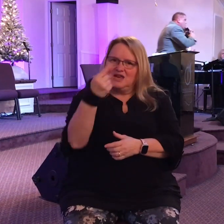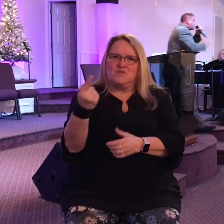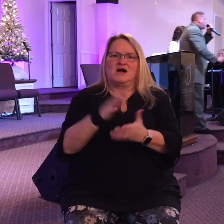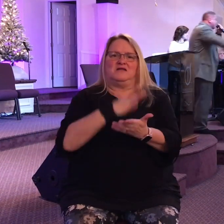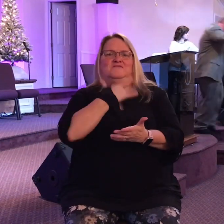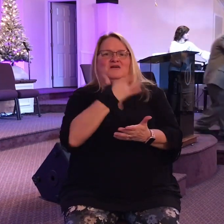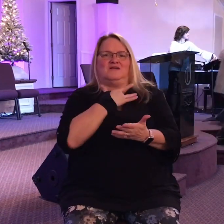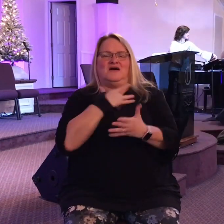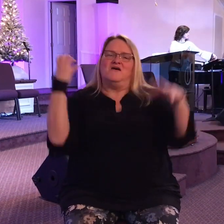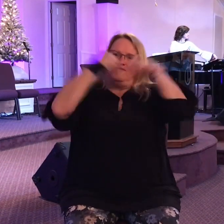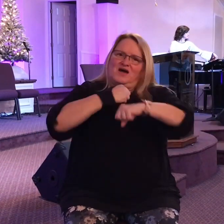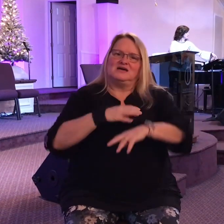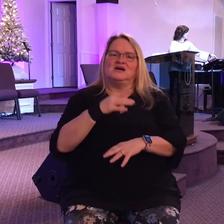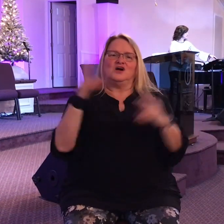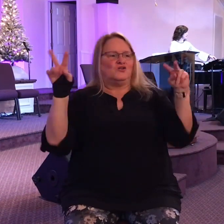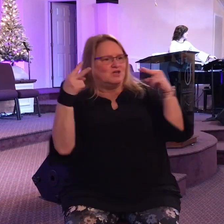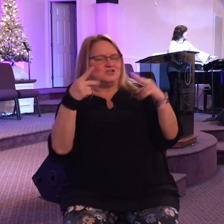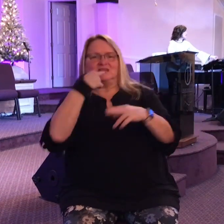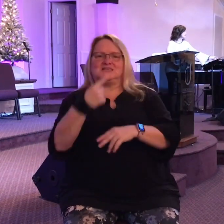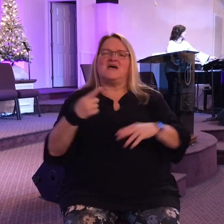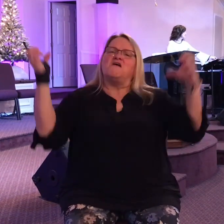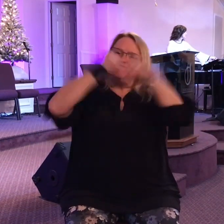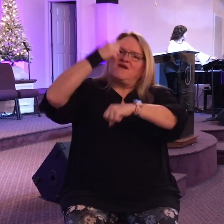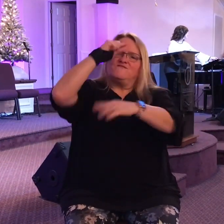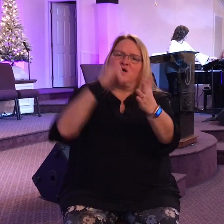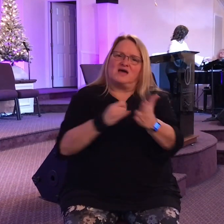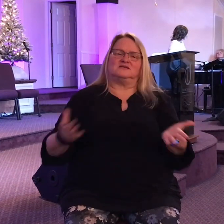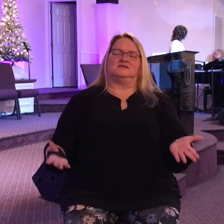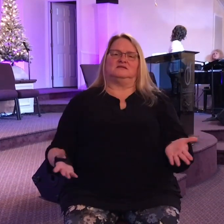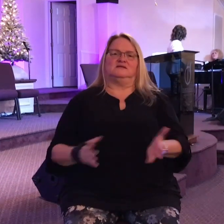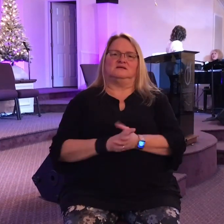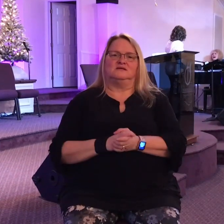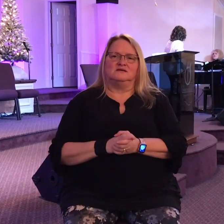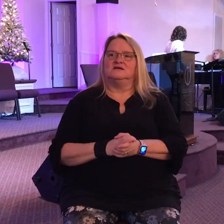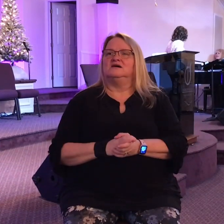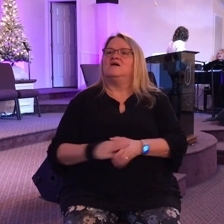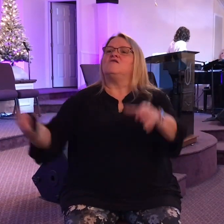Fight for it. Look at your neighbor and say, fight for it. Fight for it. Fight for it. Fight for it.